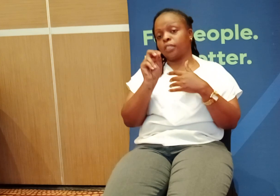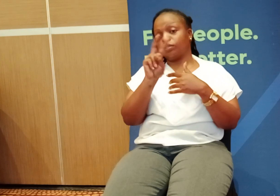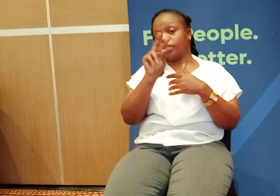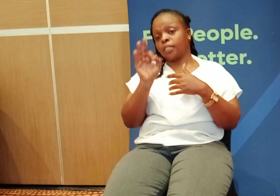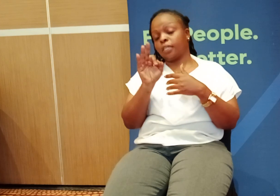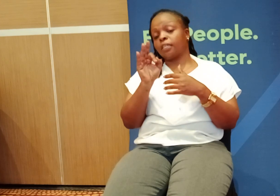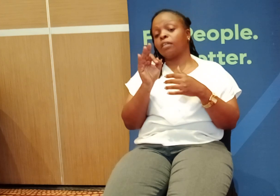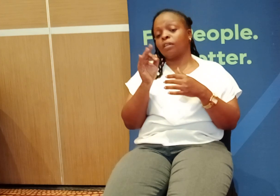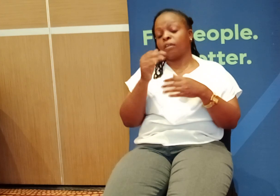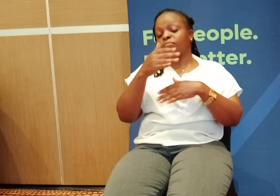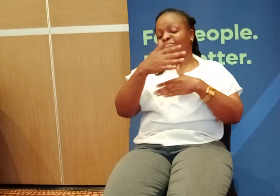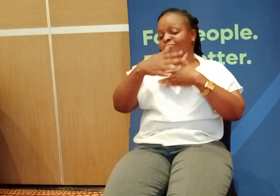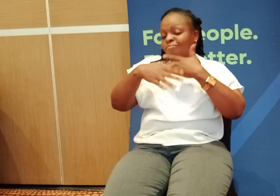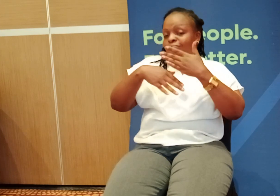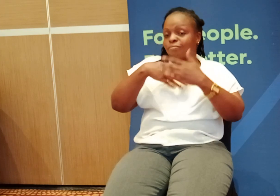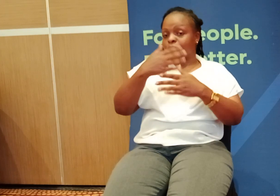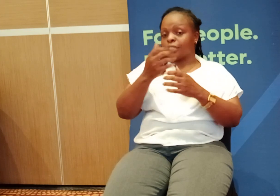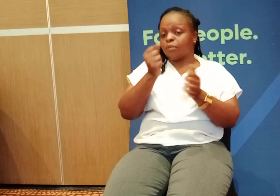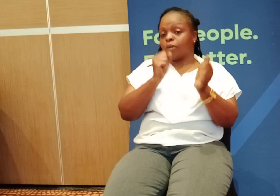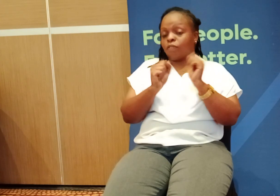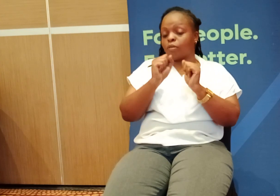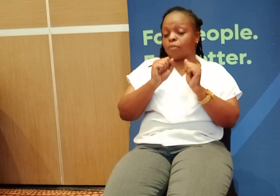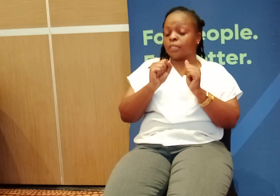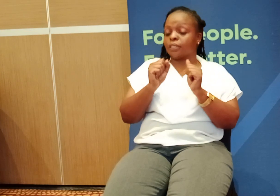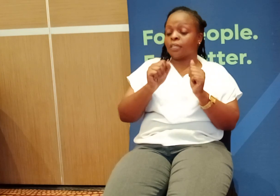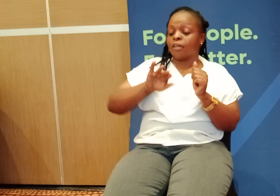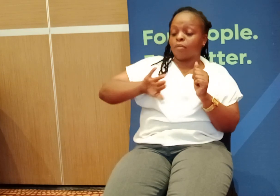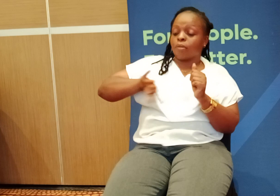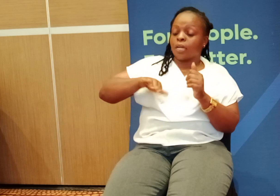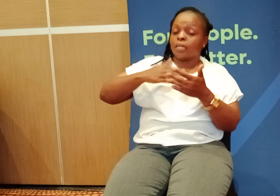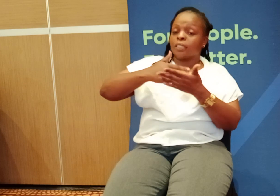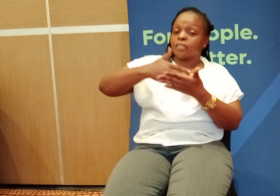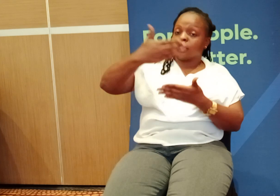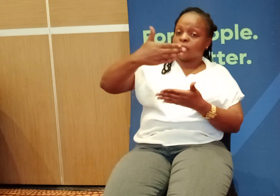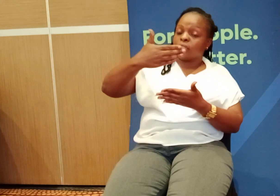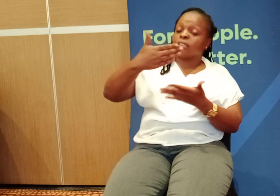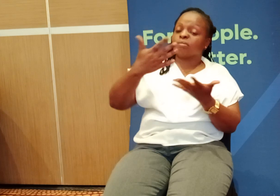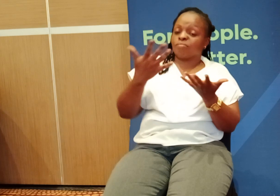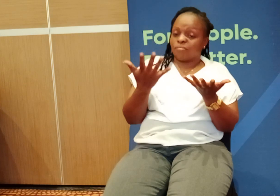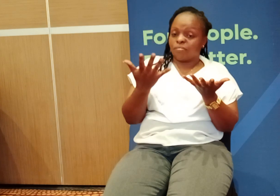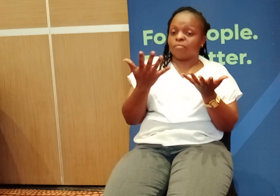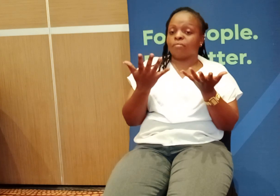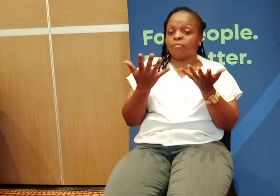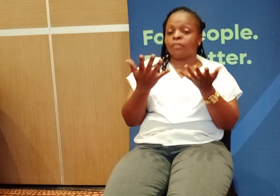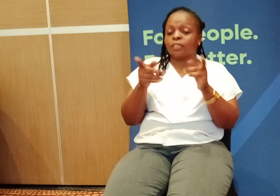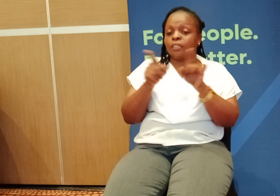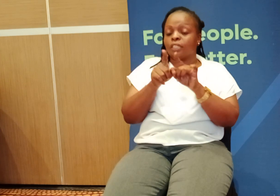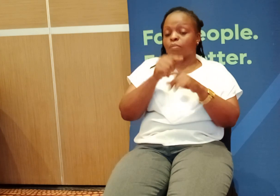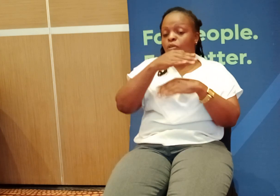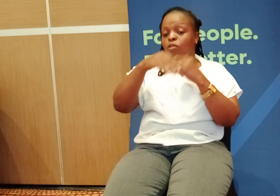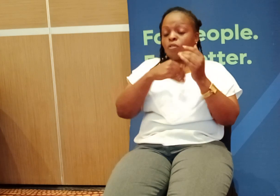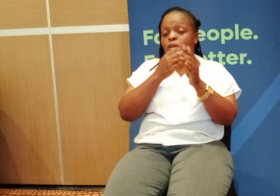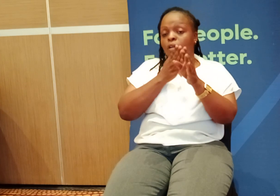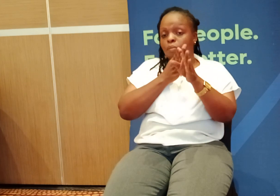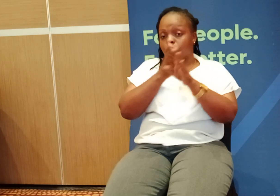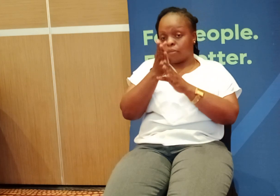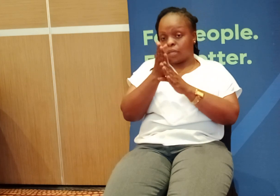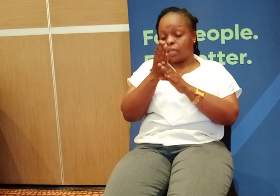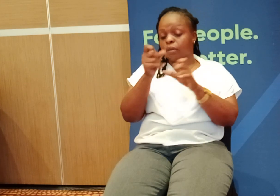a mixed performance. Our balance sheet was really steaming. All the key measures in our balance sheet did quite